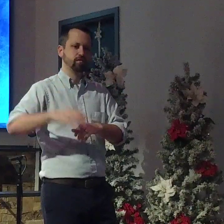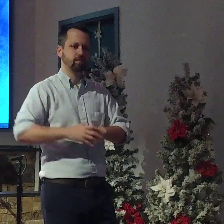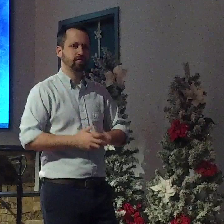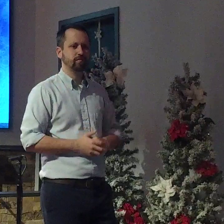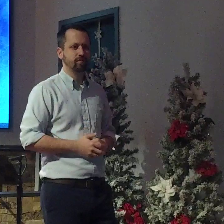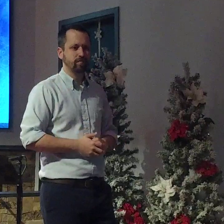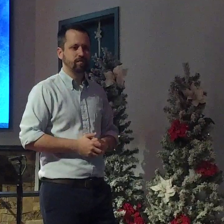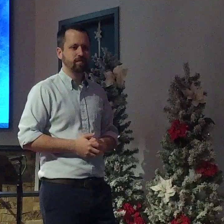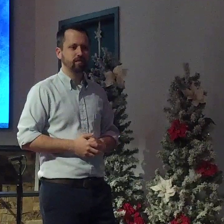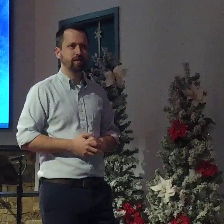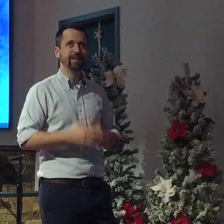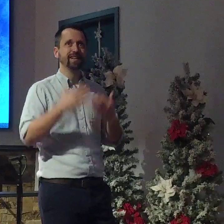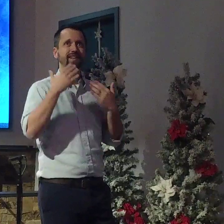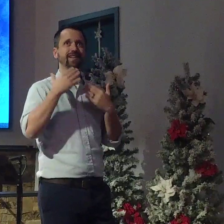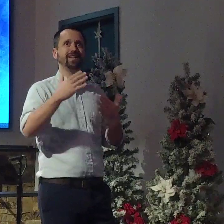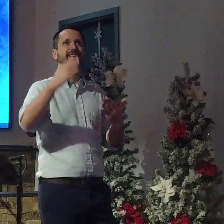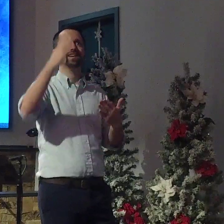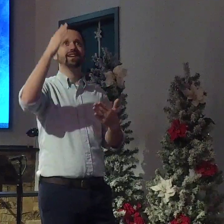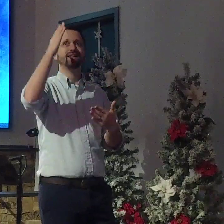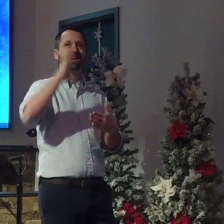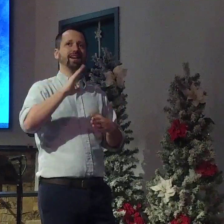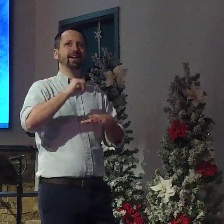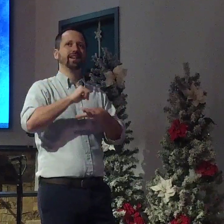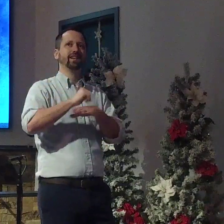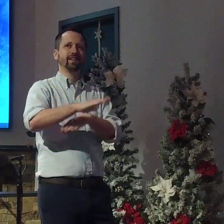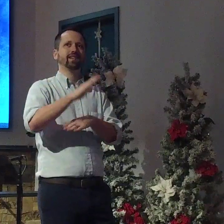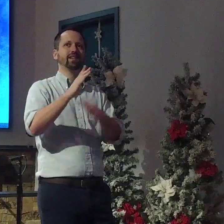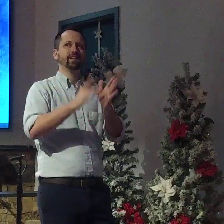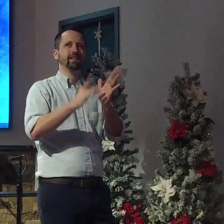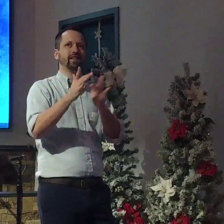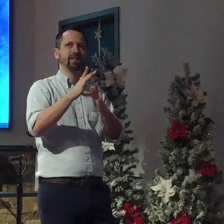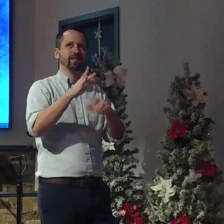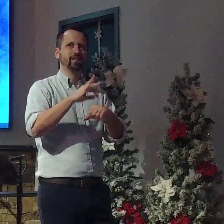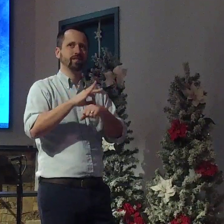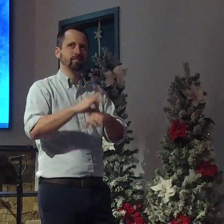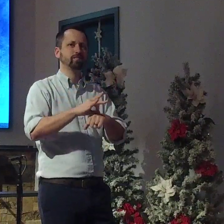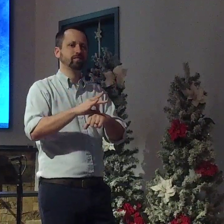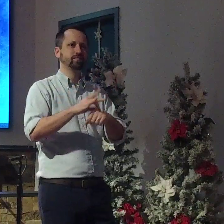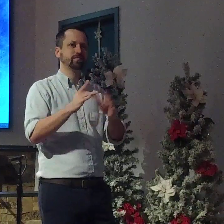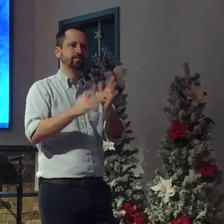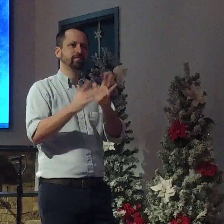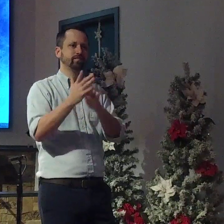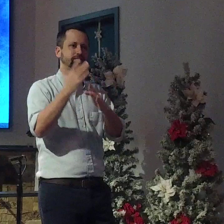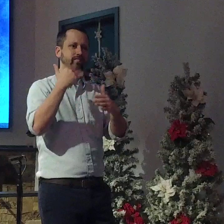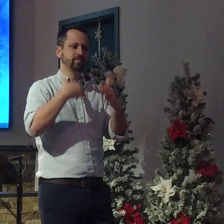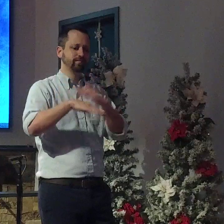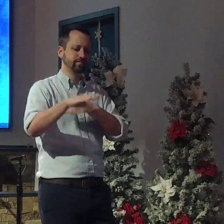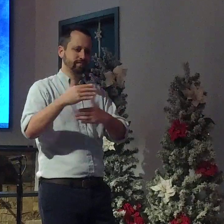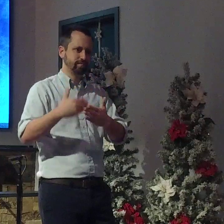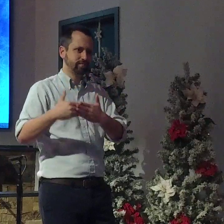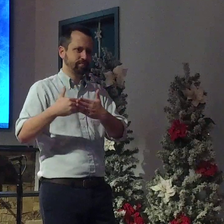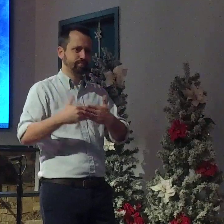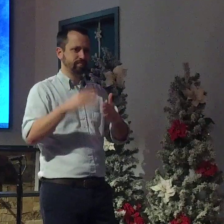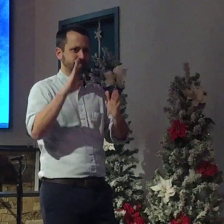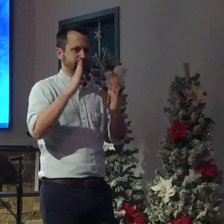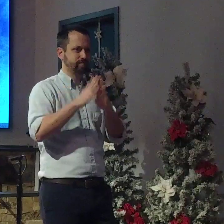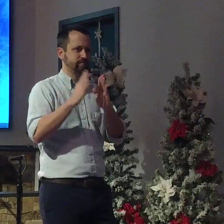our sins in his body when he hung on that tree. He died for you and me.